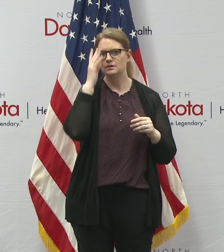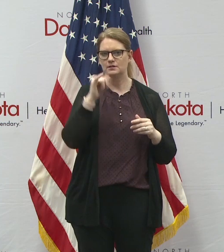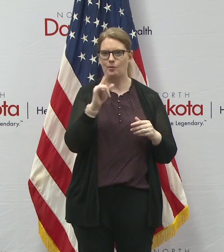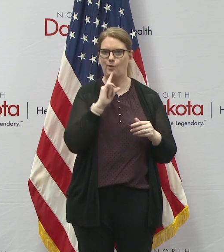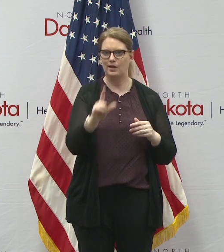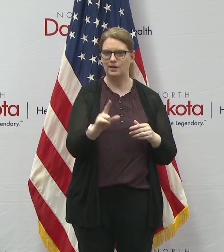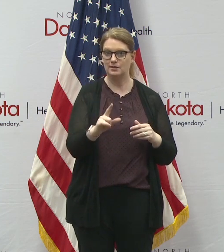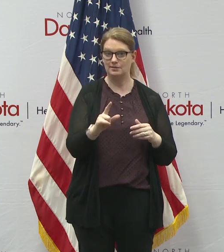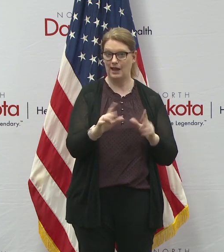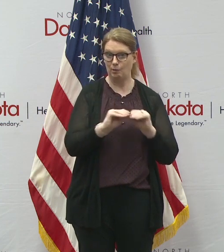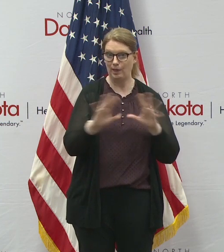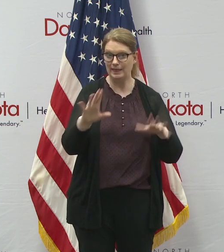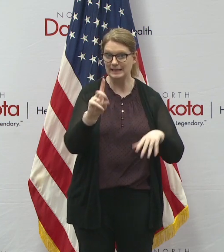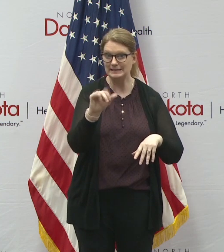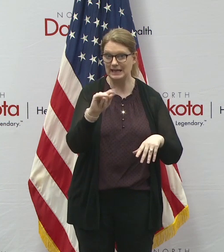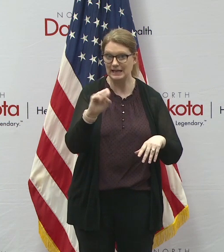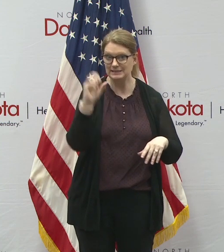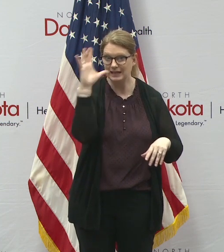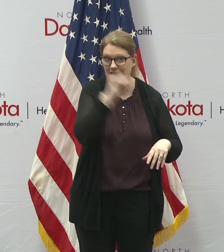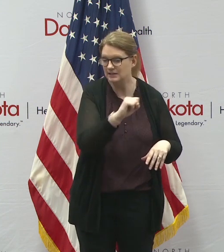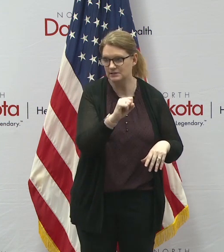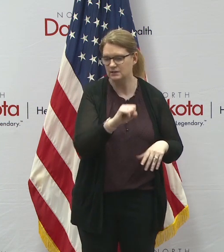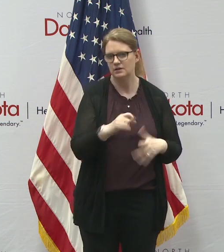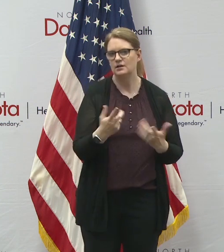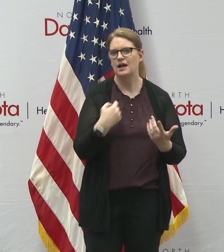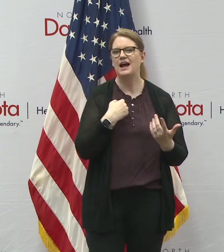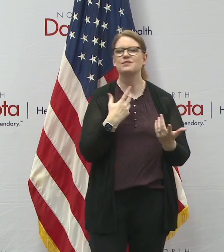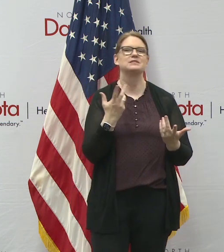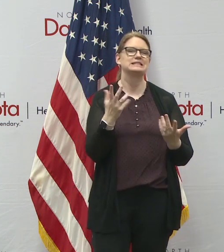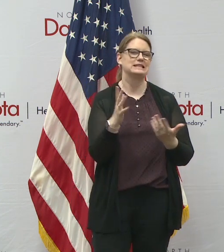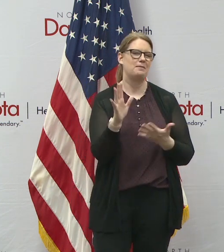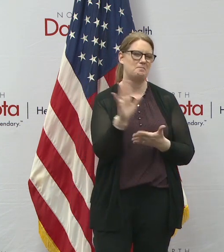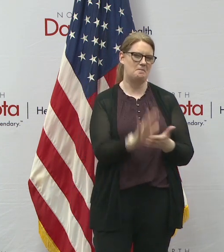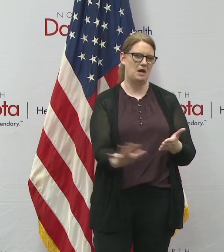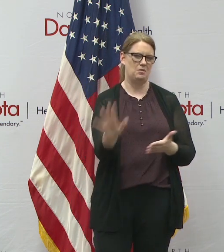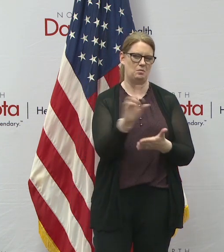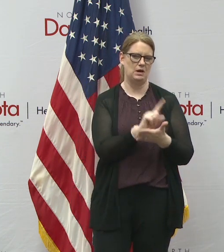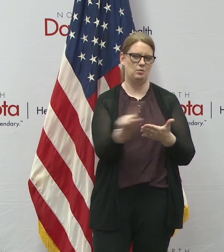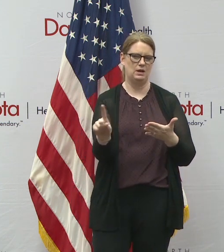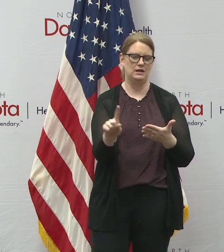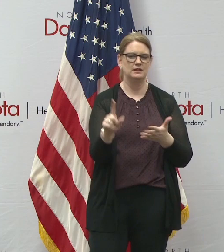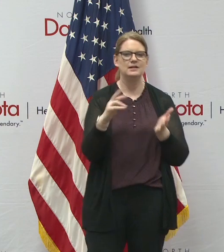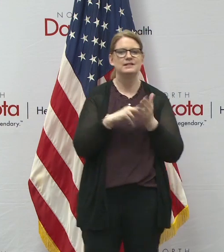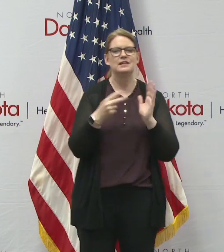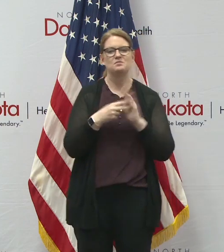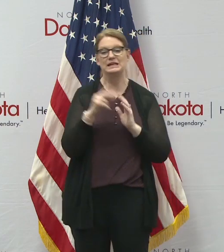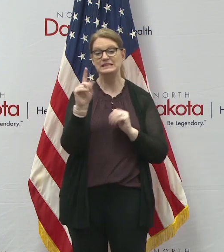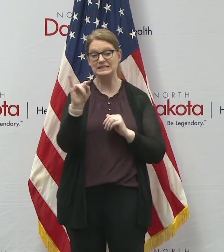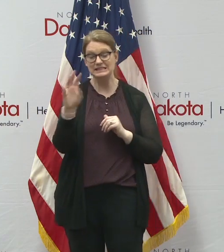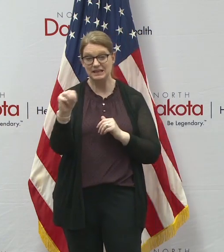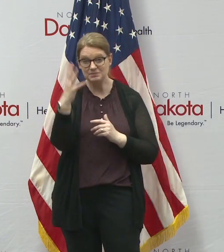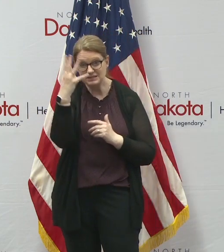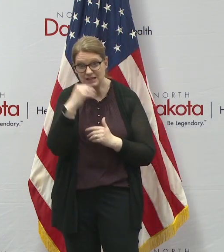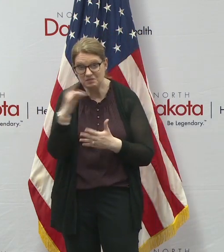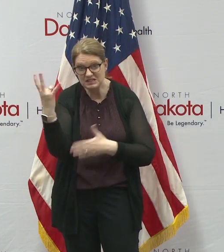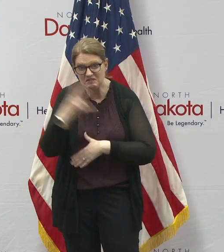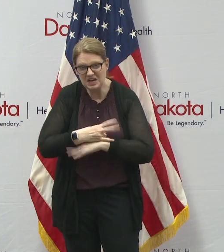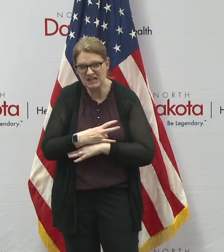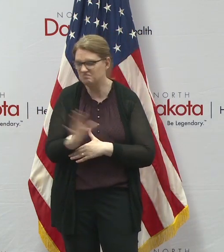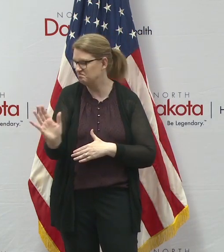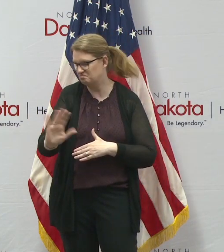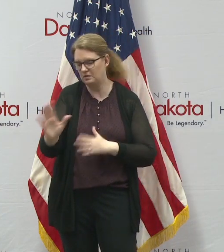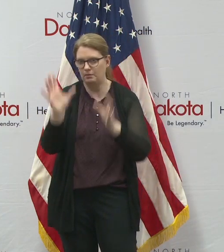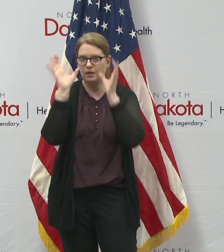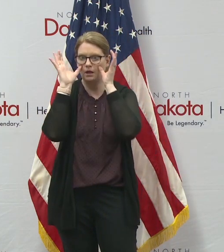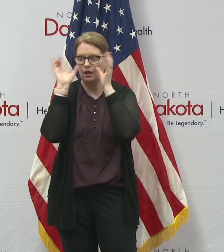spitball release dates, but let's just say it'll be here in about a week. That probably means that Tim's not going to get any sleep for 7 days, but we will